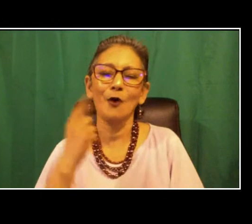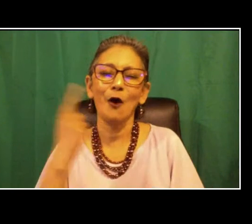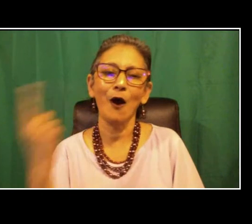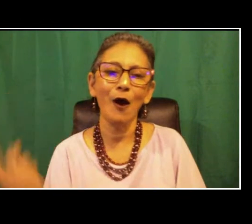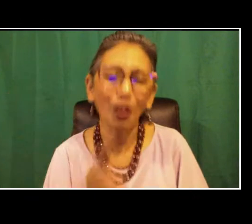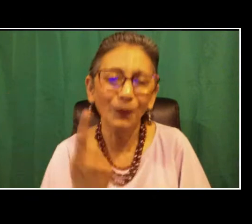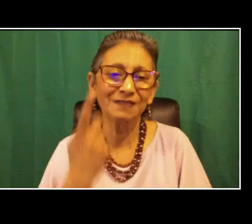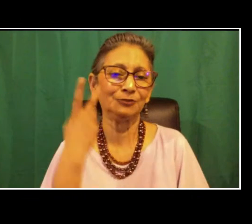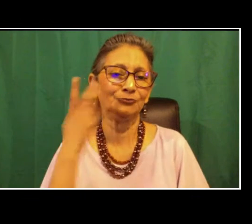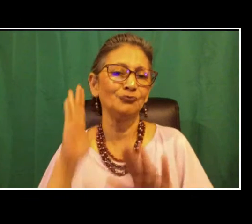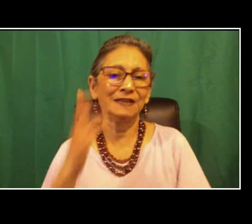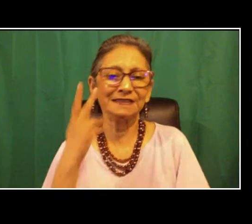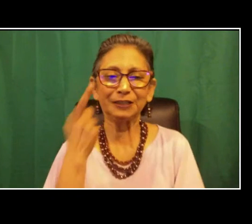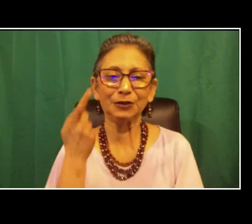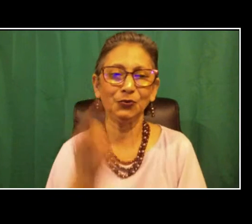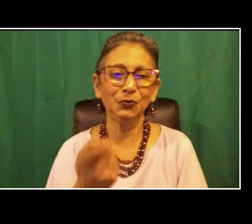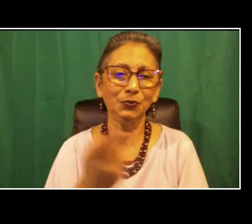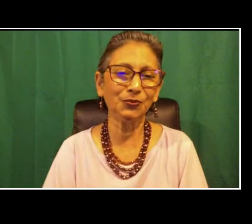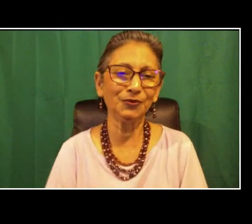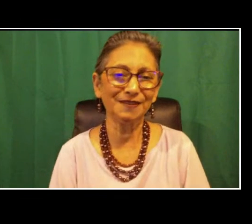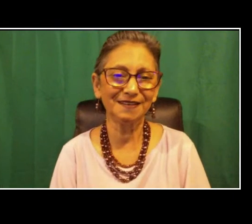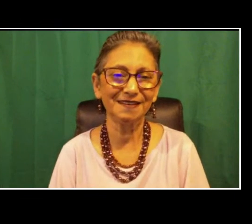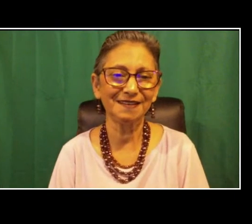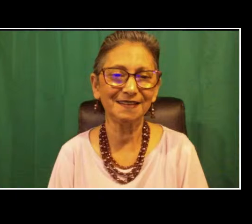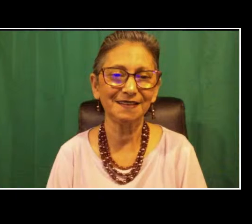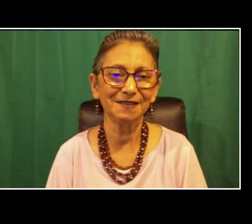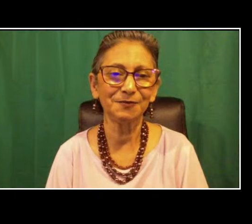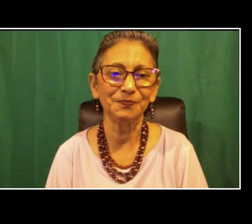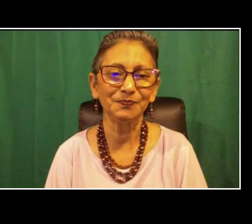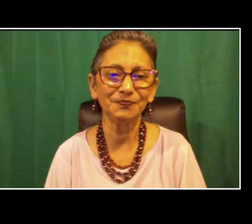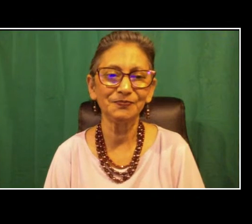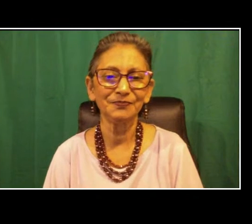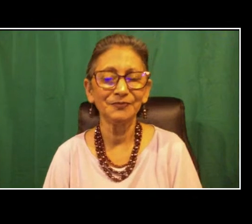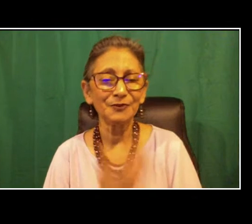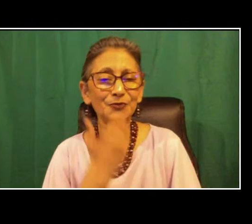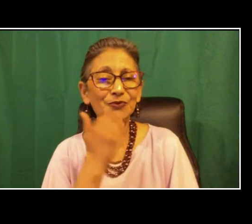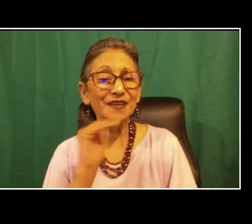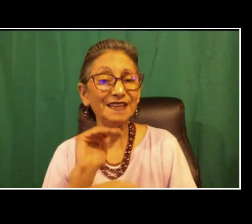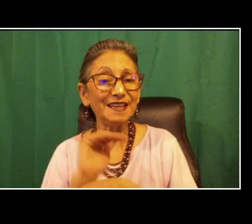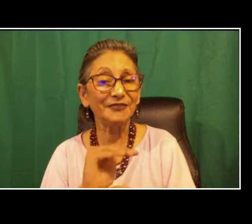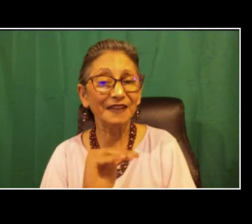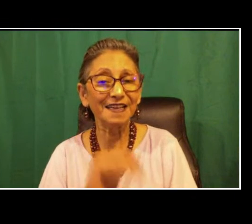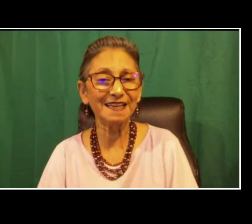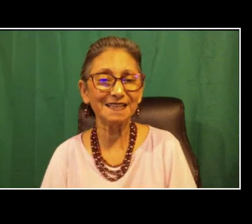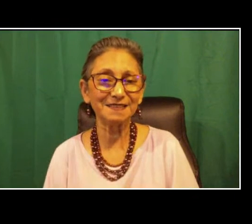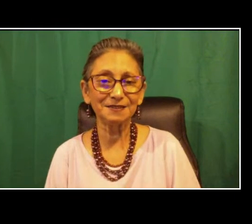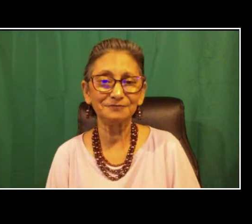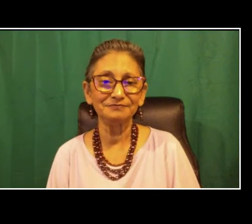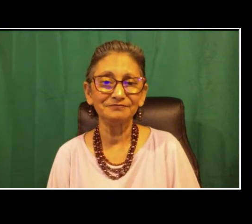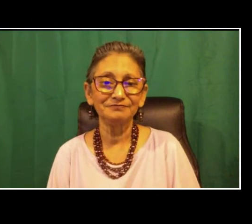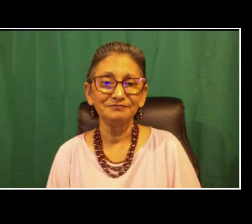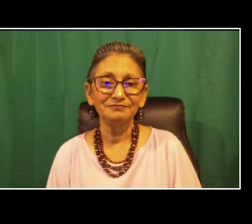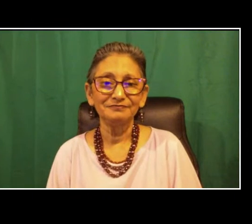want to thank you again, Julie, for your time. Hope you have a wonderful evening. And as always, it is great to see you.